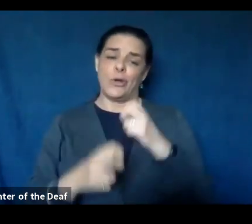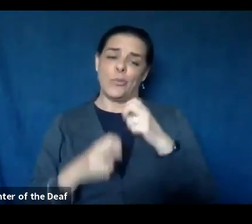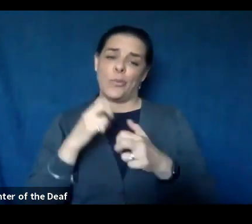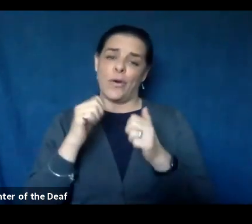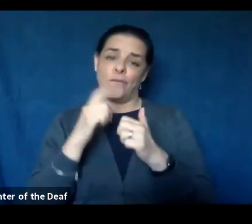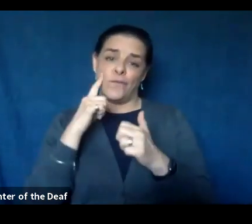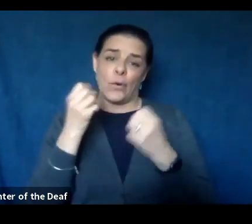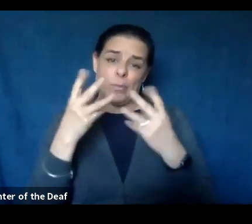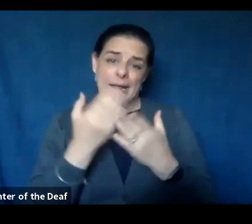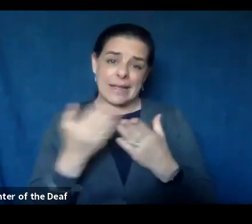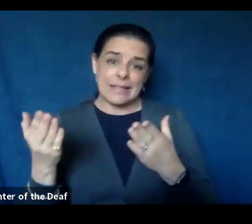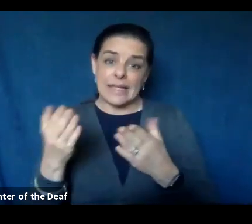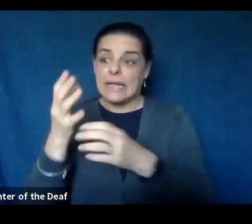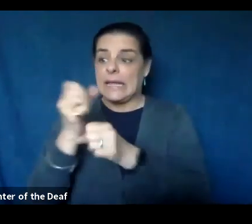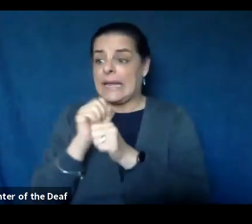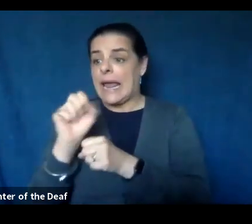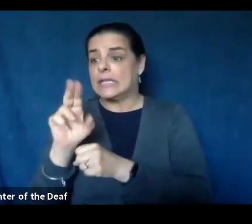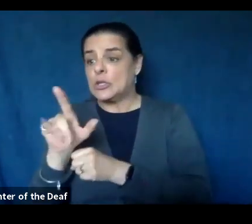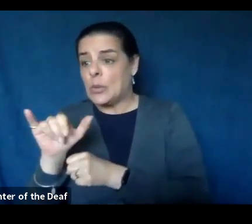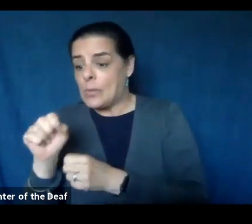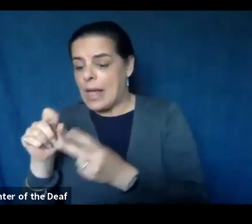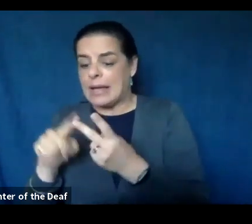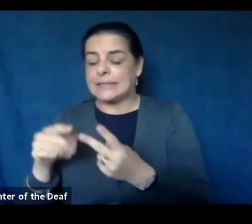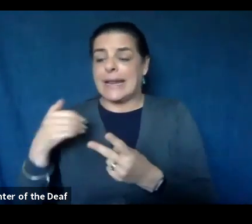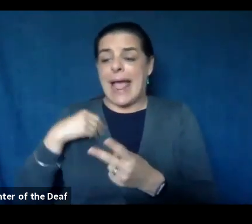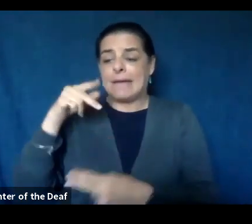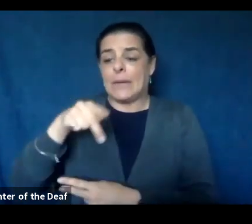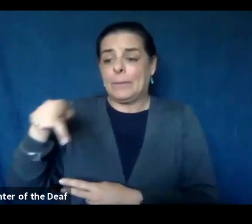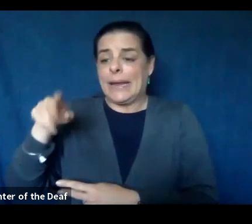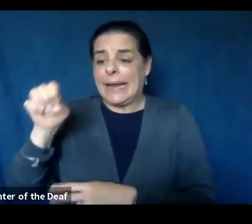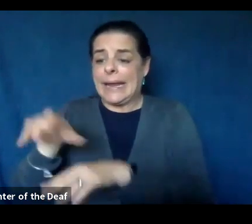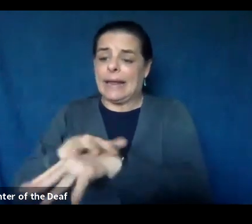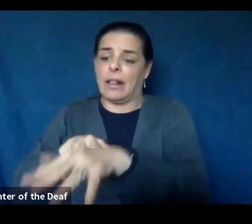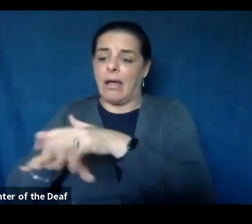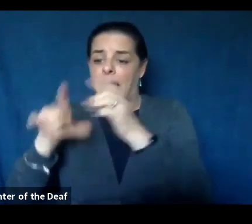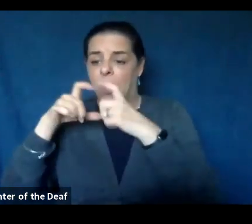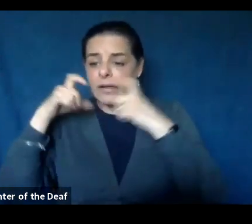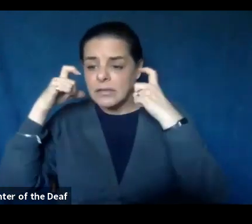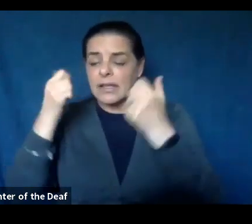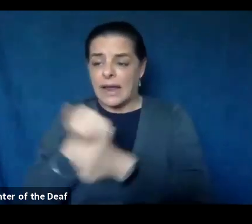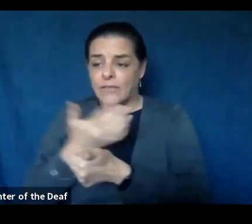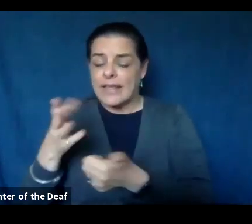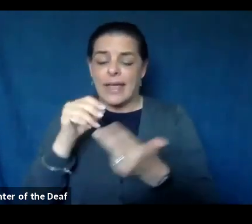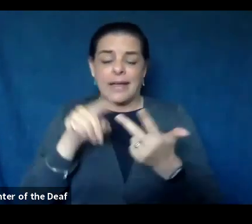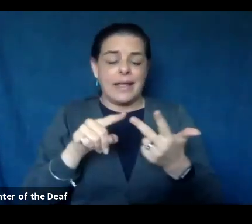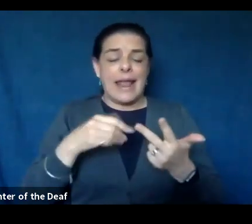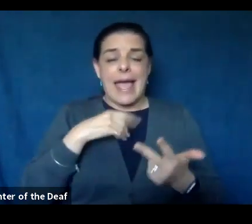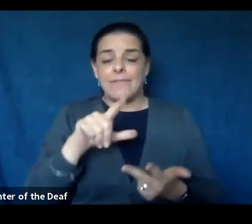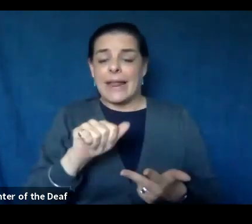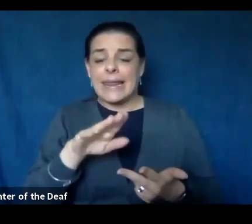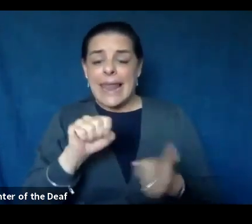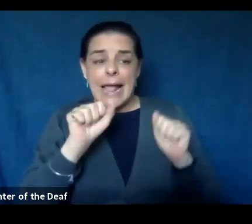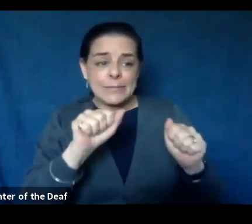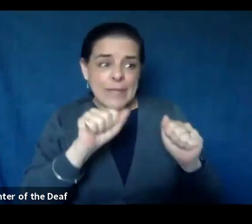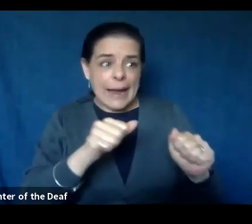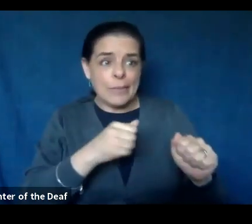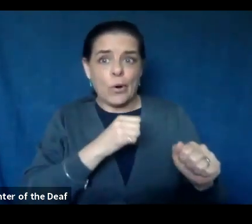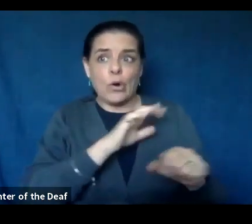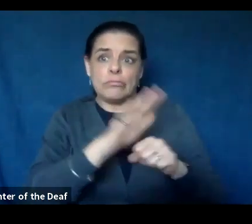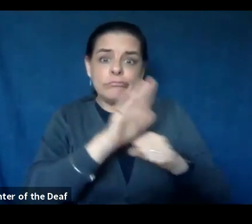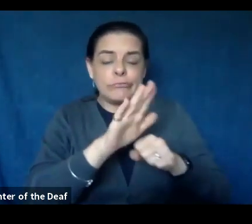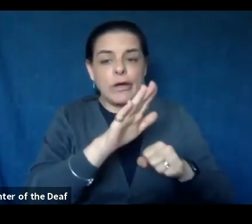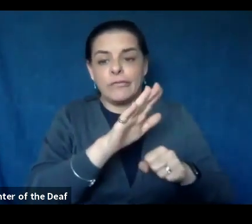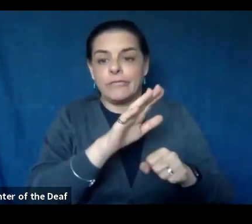lot of things, getting the testing supplies and having the PPE and the lab capacity. All of those things play a role. But I think